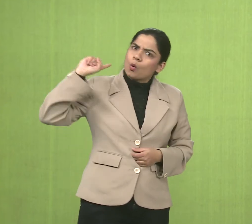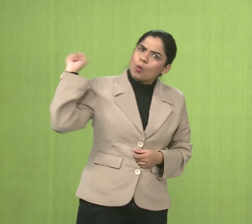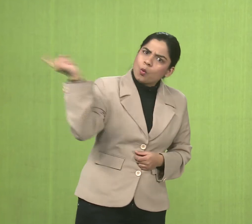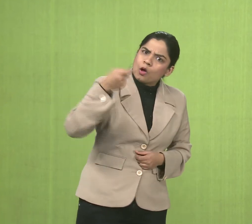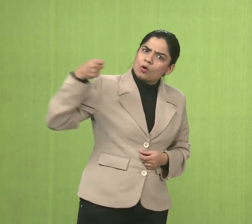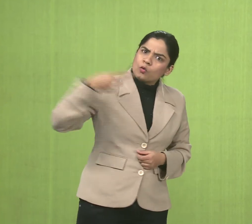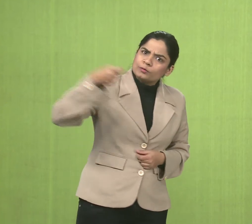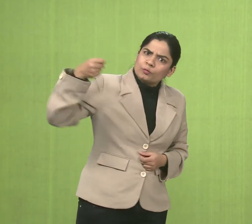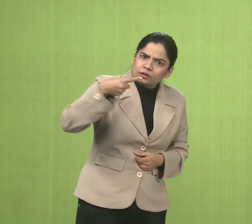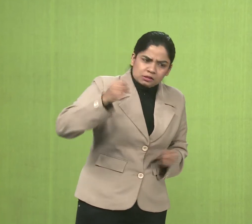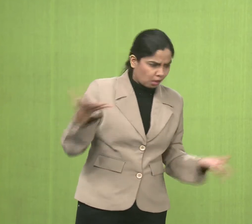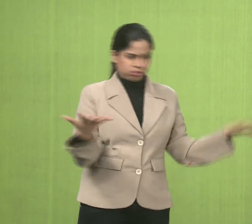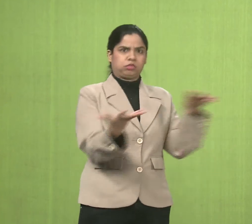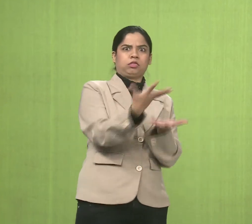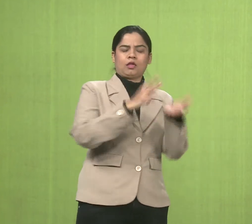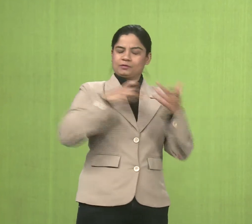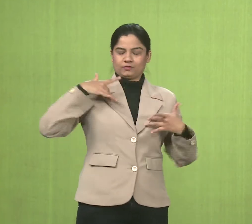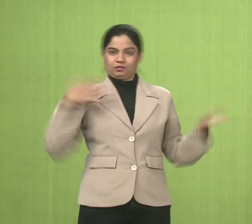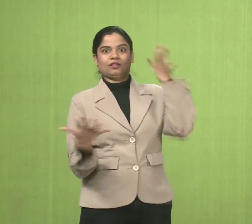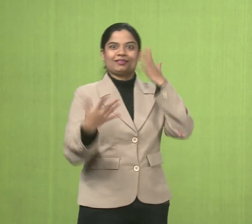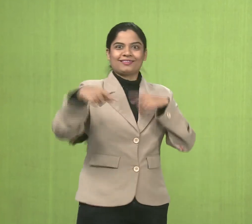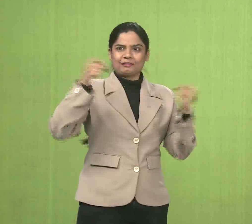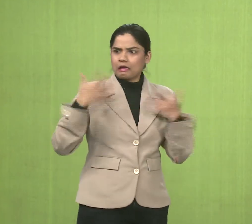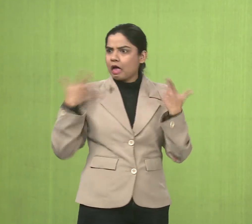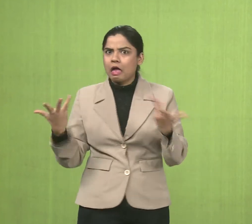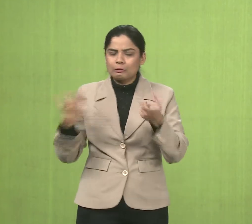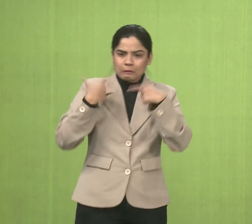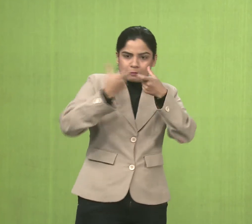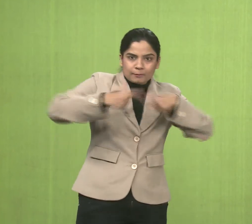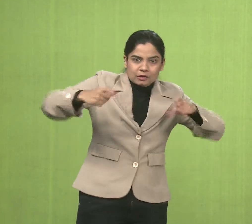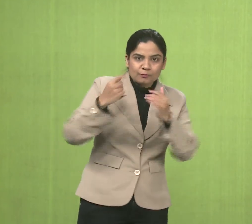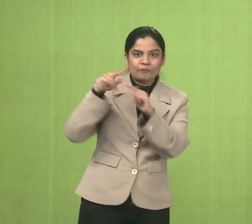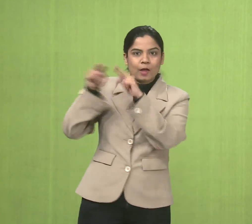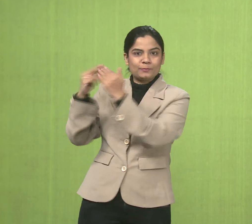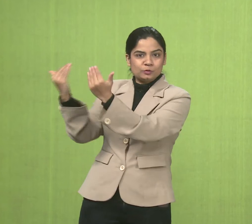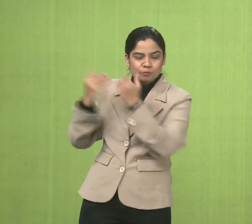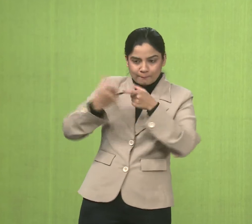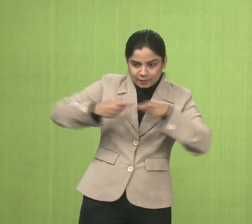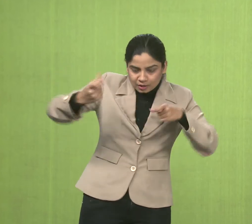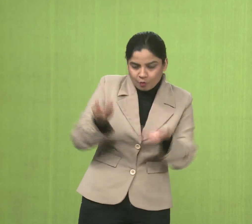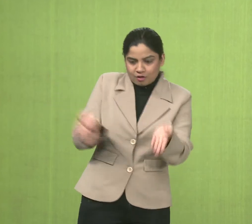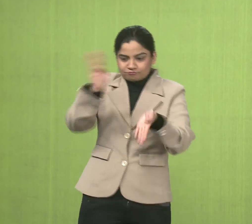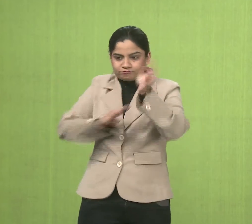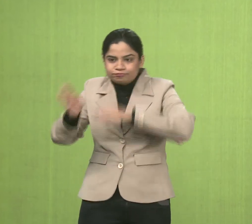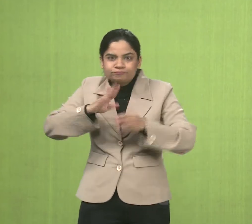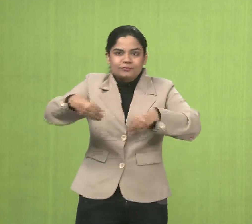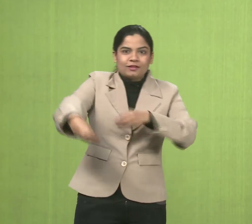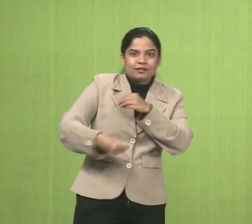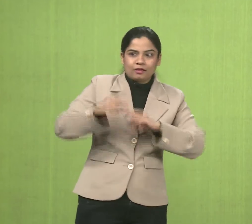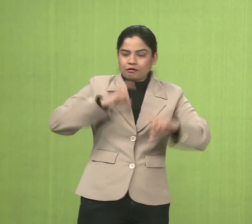cycle, whereas when the puberty starts, females also start getting menstrual cycle, wherein they